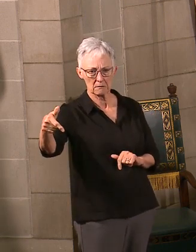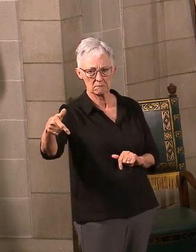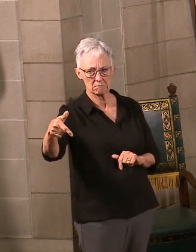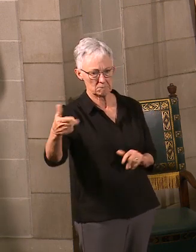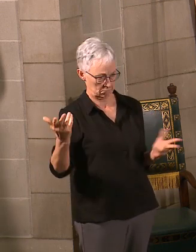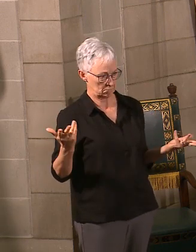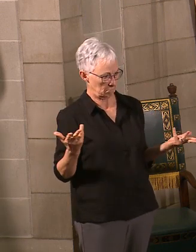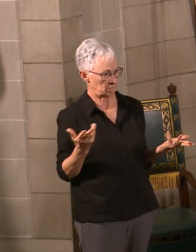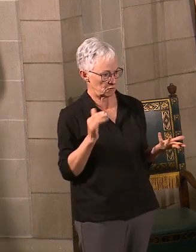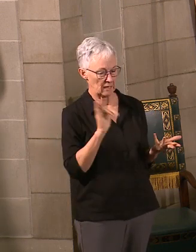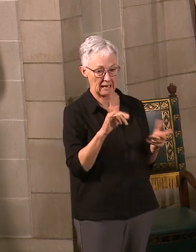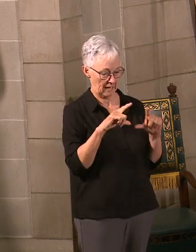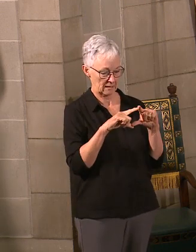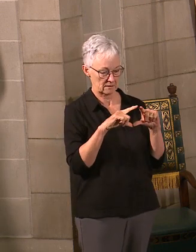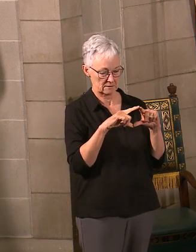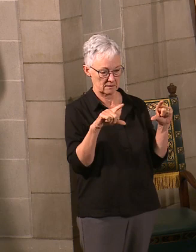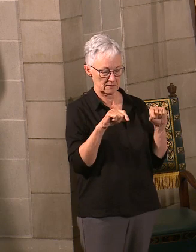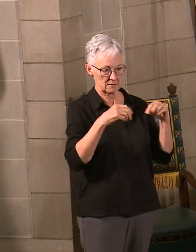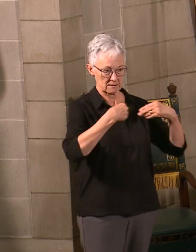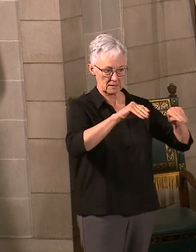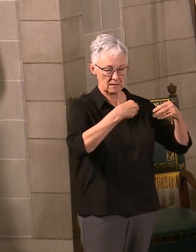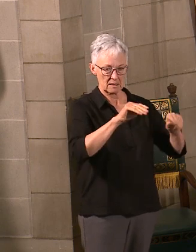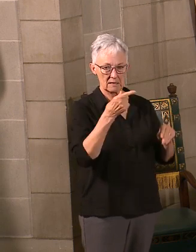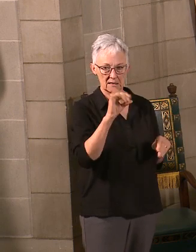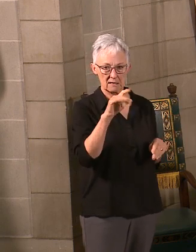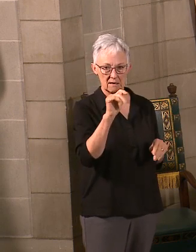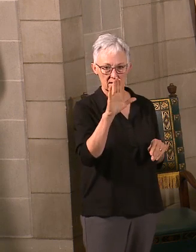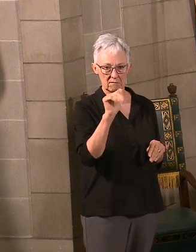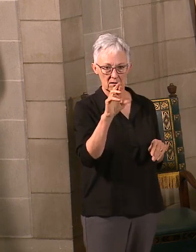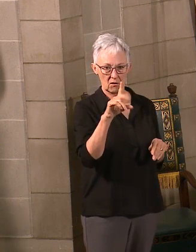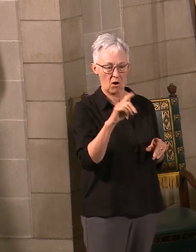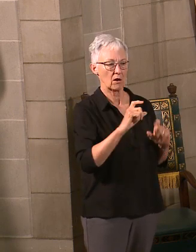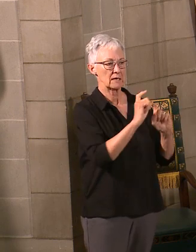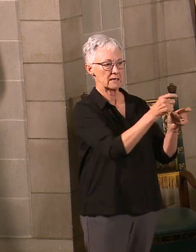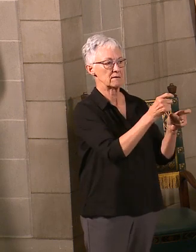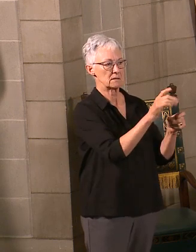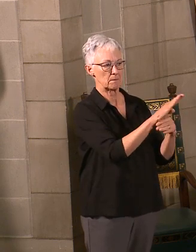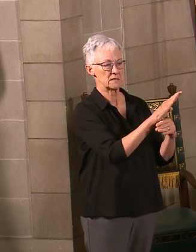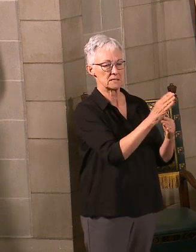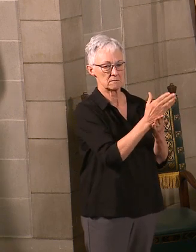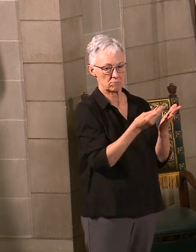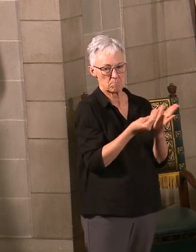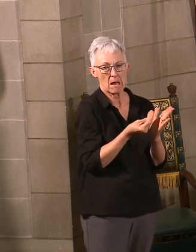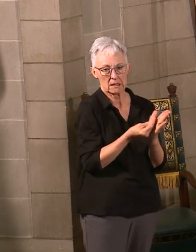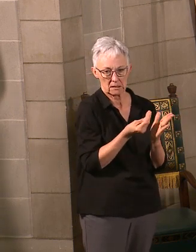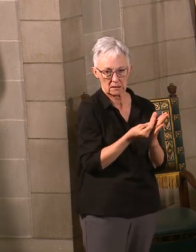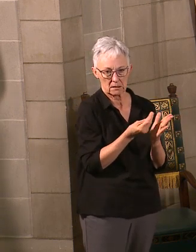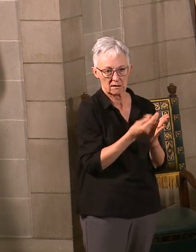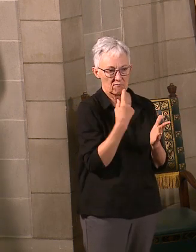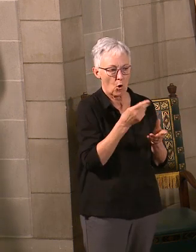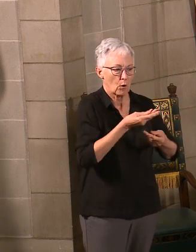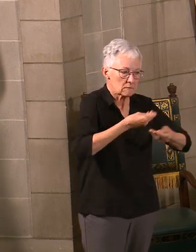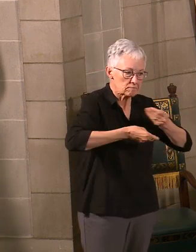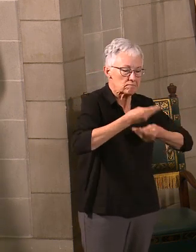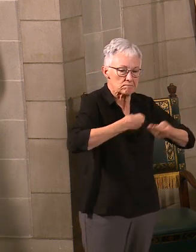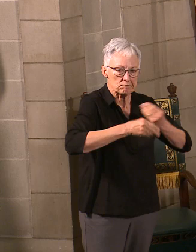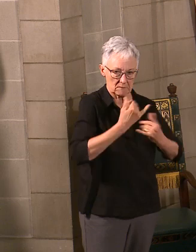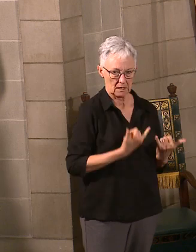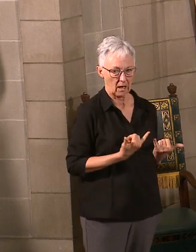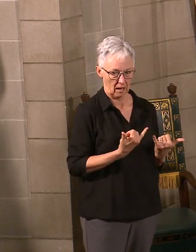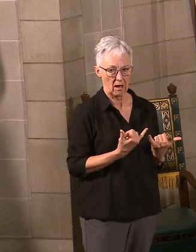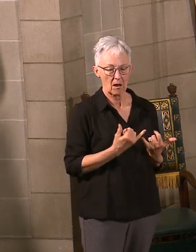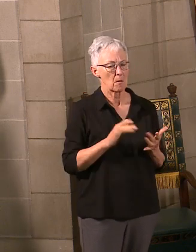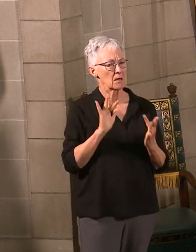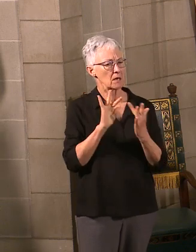now, those gift cards give them a source of revenue through the rest of the year. So contact your local chamber. Each local community